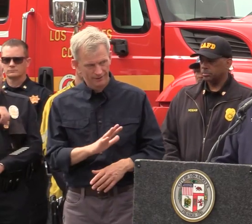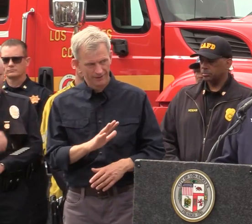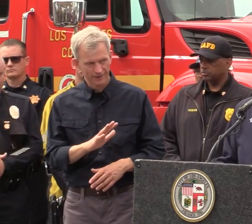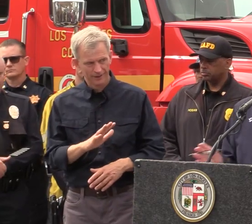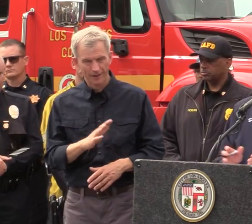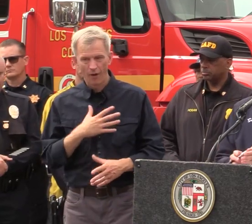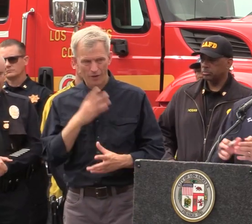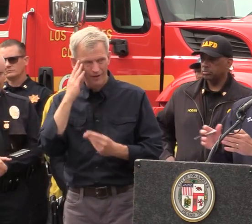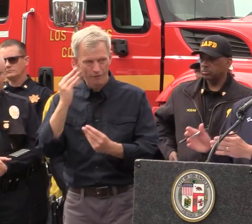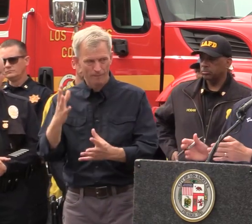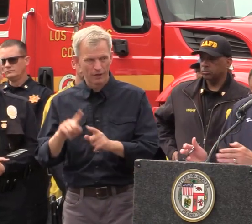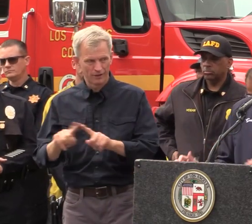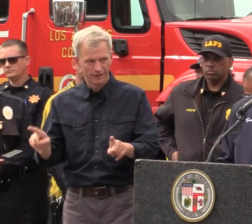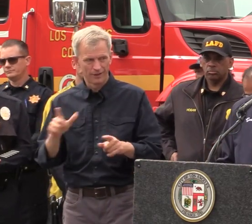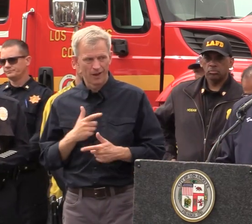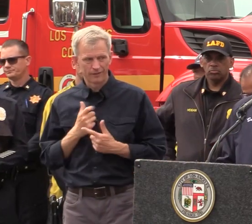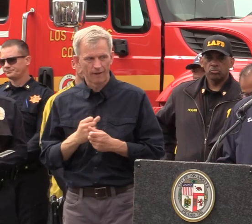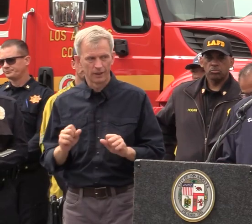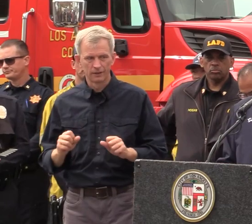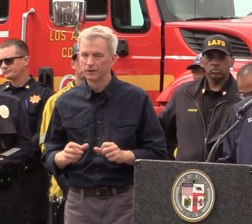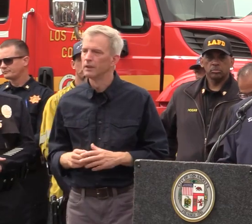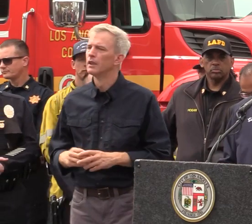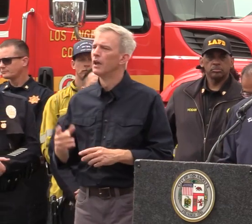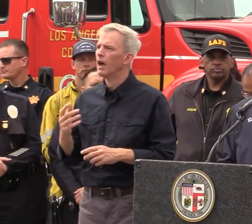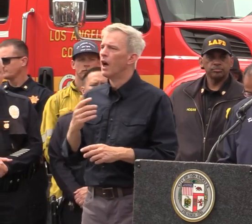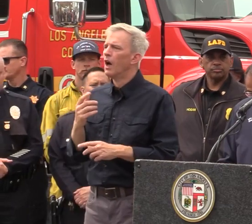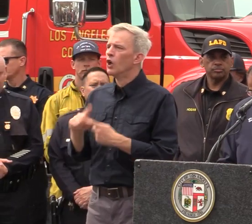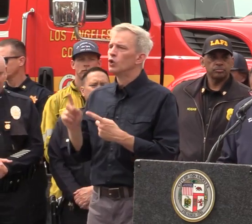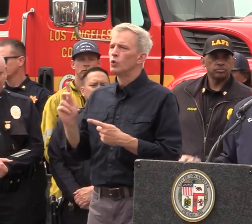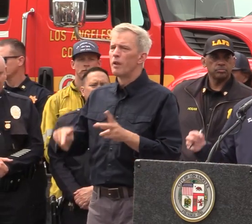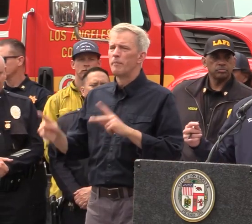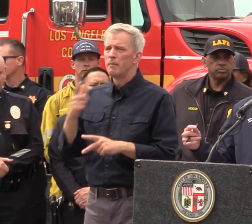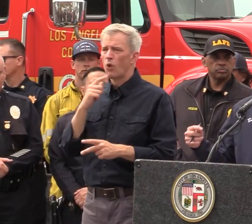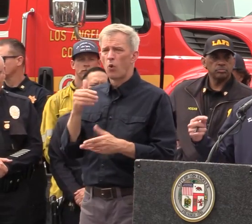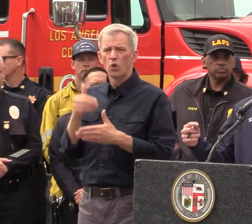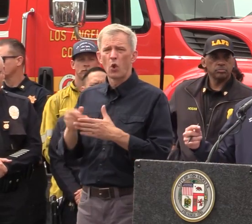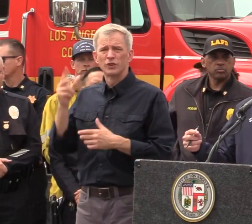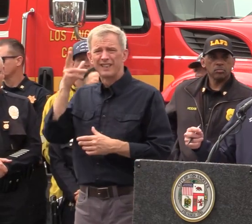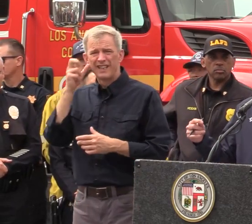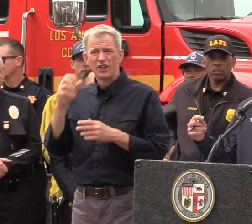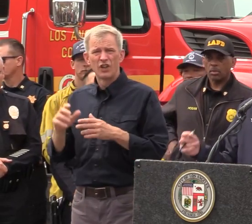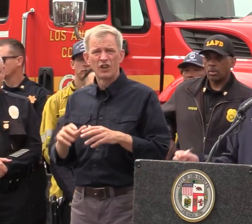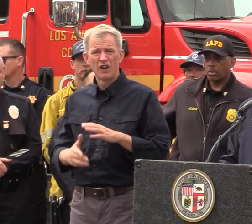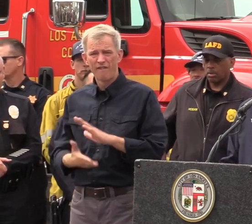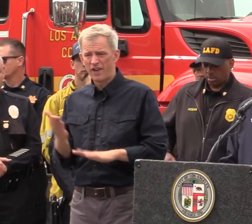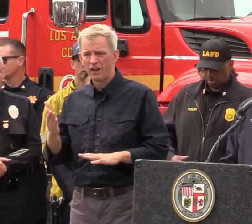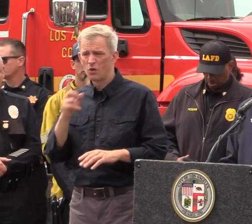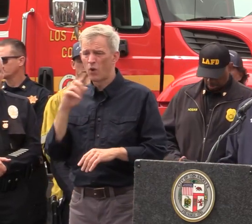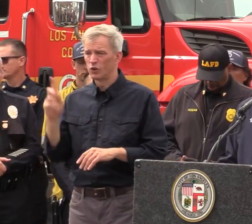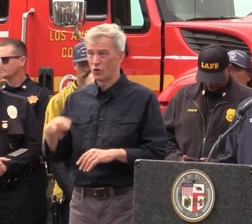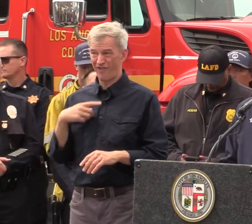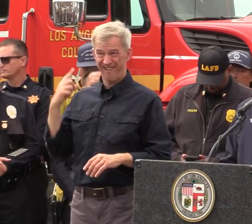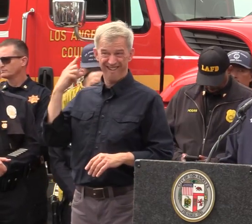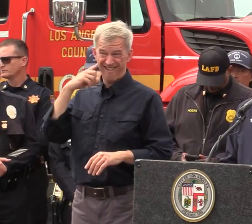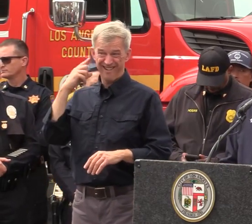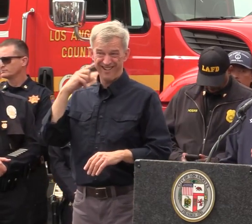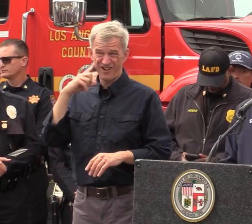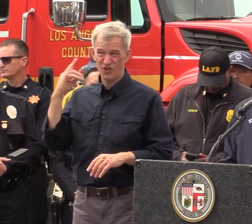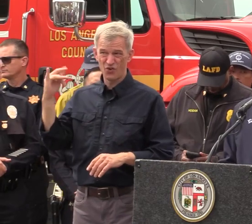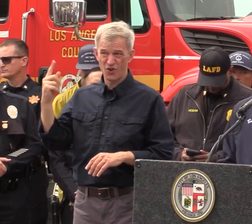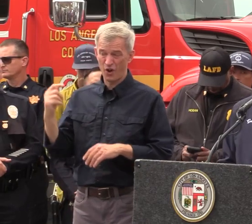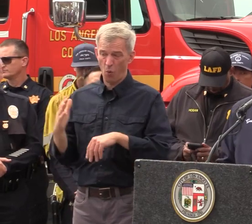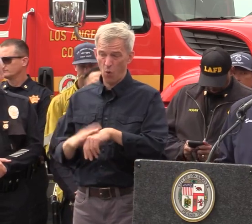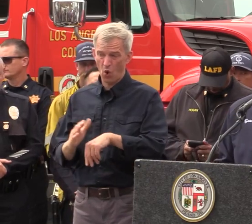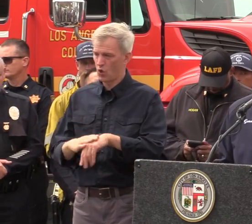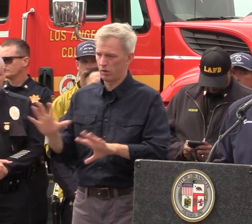folks, especially those who are close to and hearing evacuation orders, for some that triggers them, I've got to get out of here right now. We want to reiterate on the LA